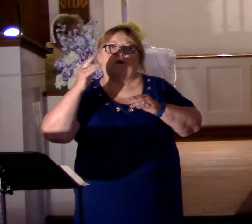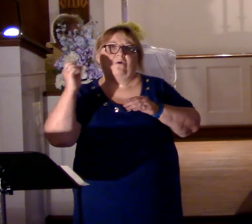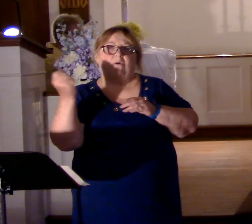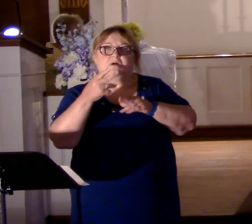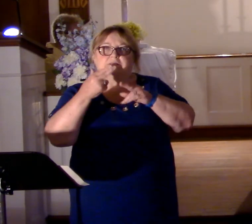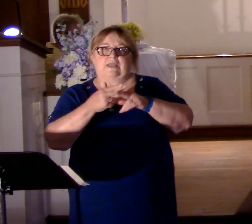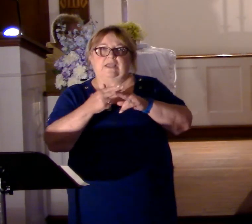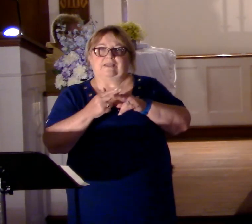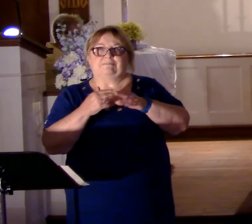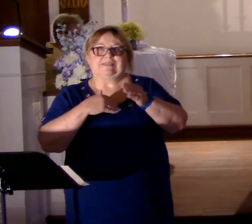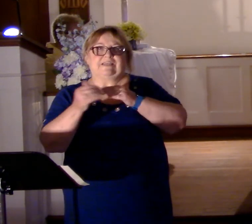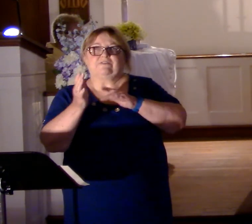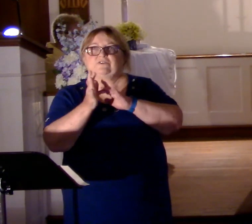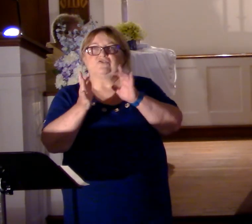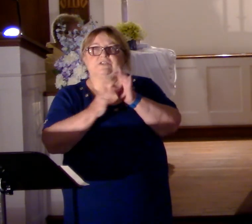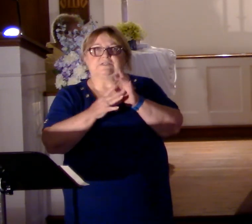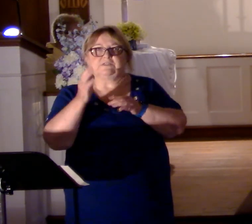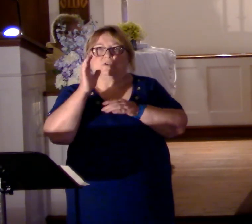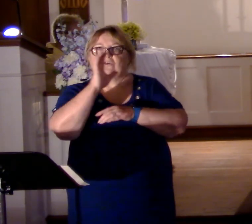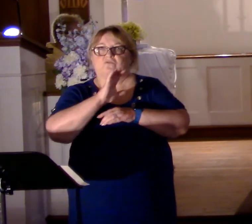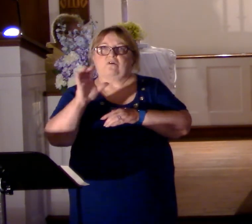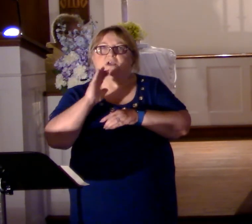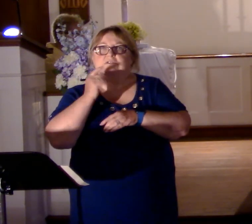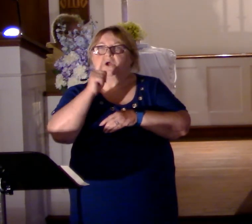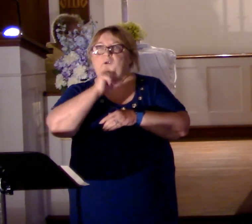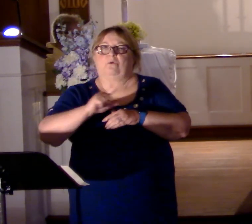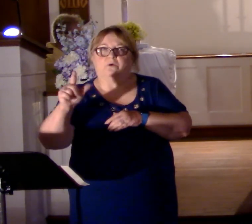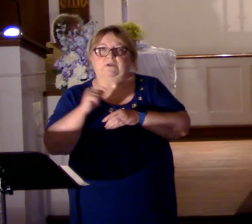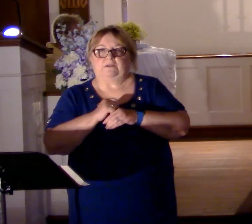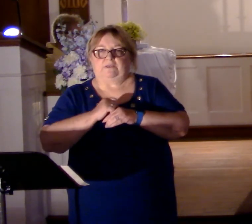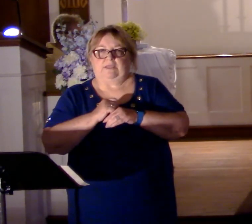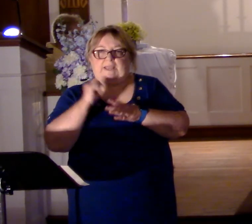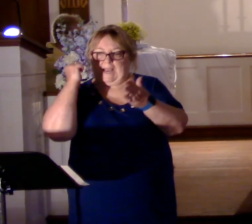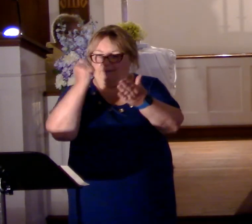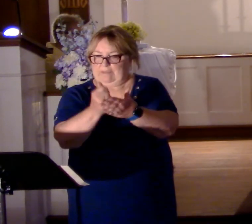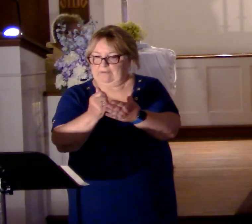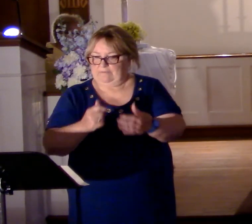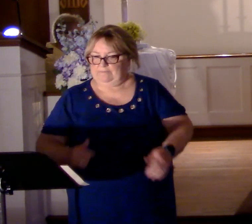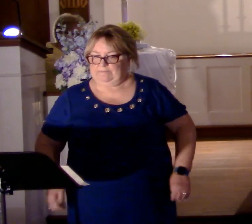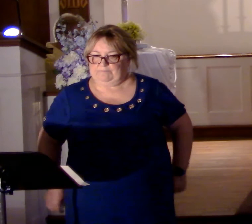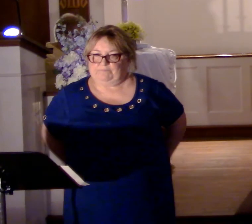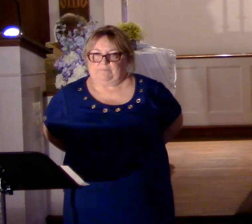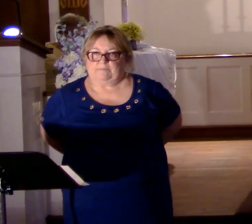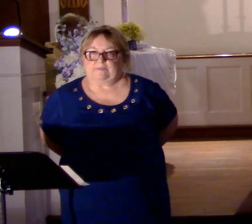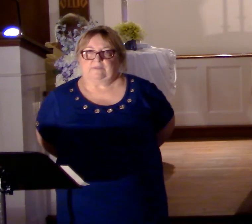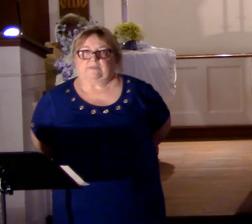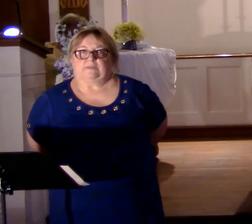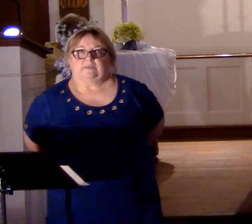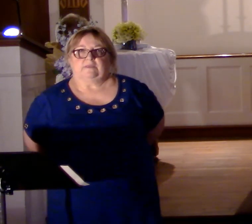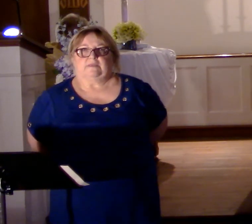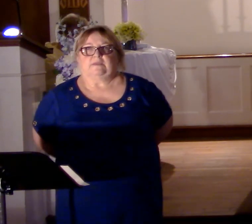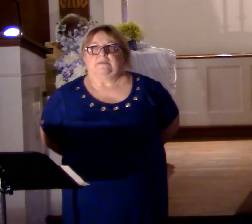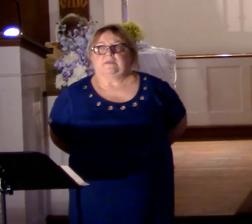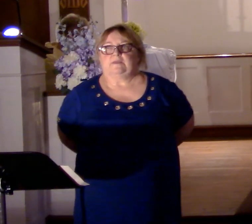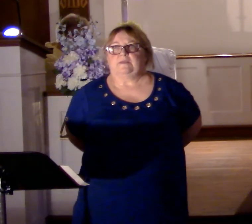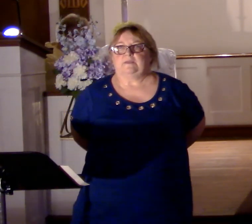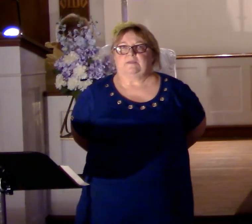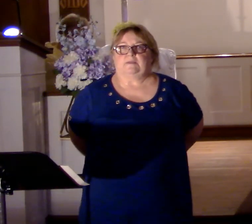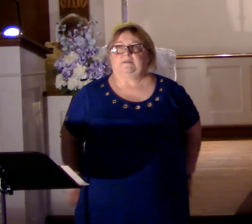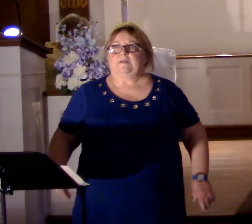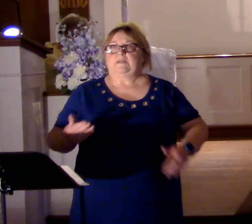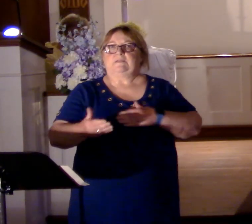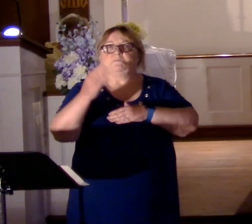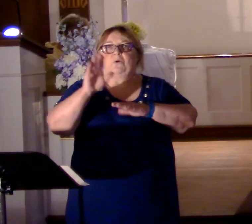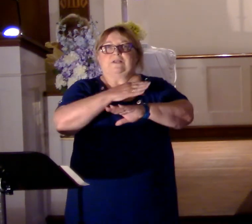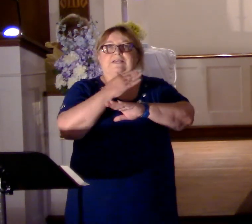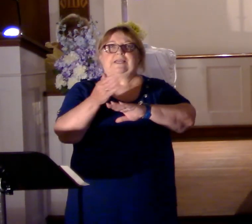name, even Jesus Christ our Lord. Amen. The morning's closing hymn